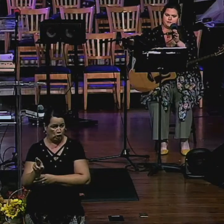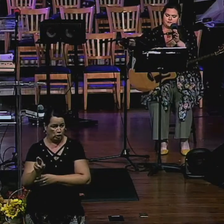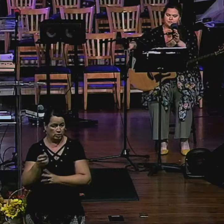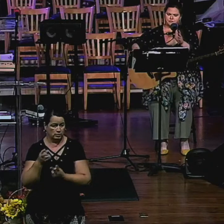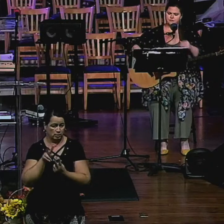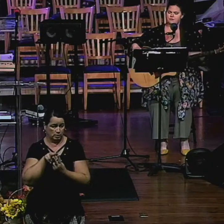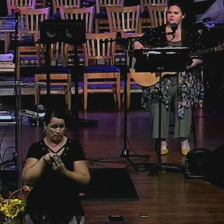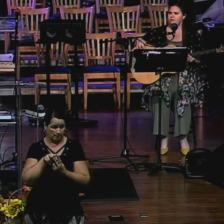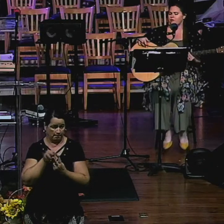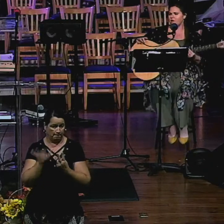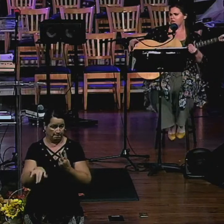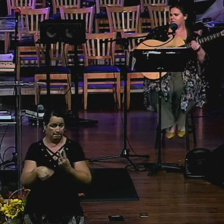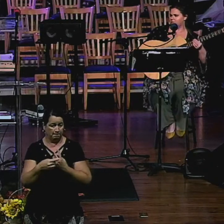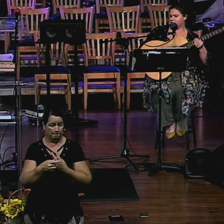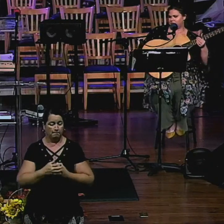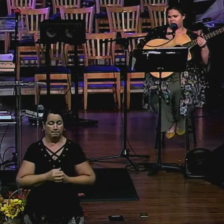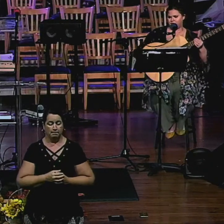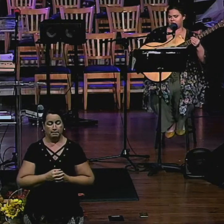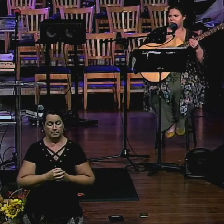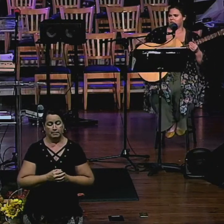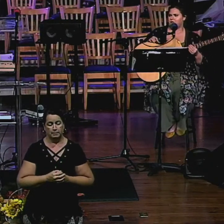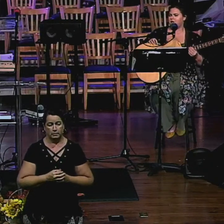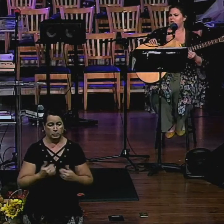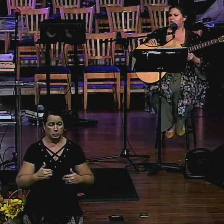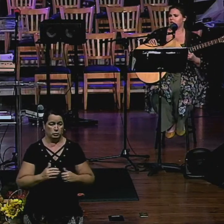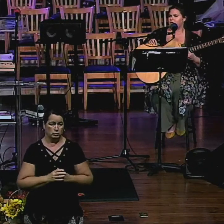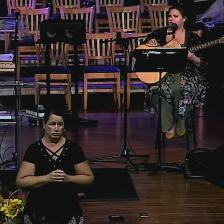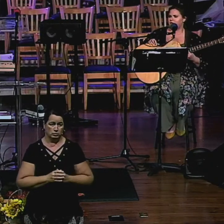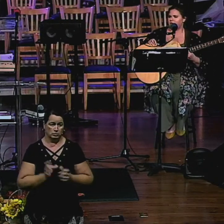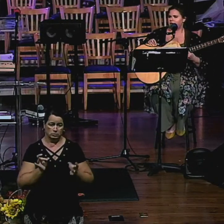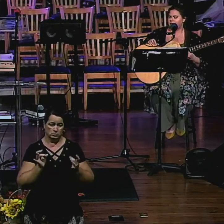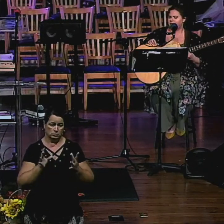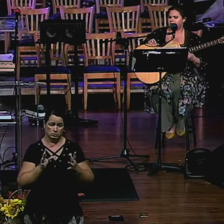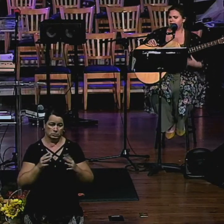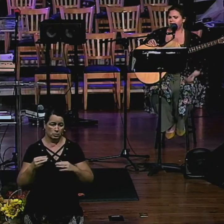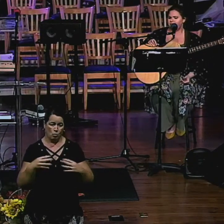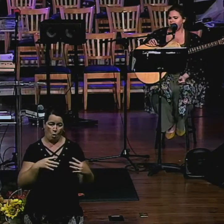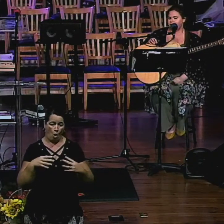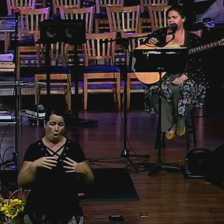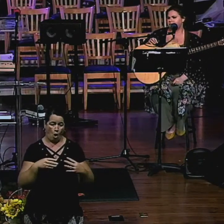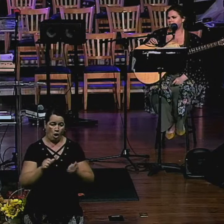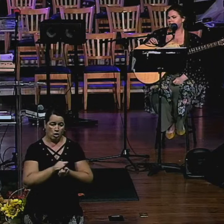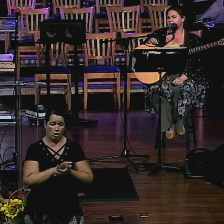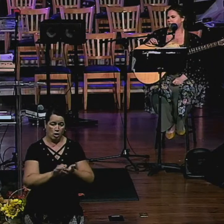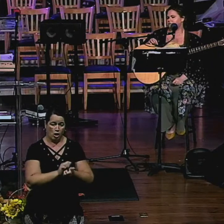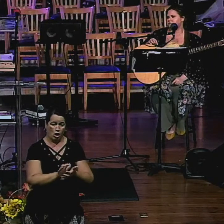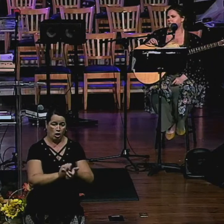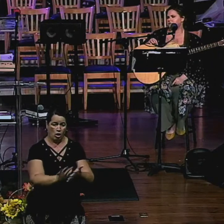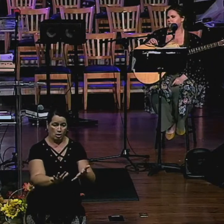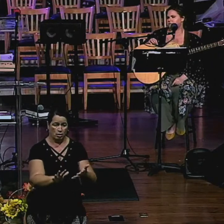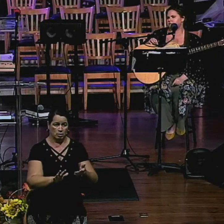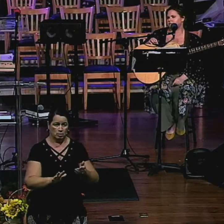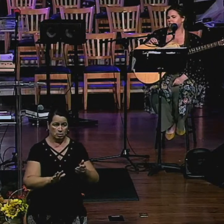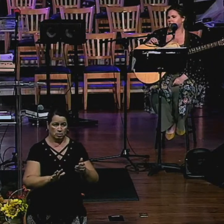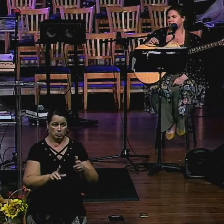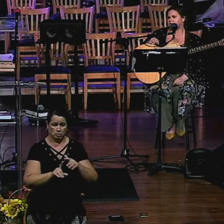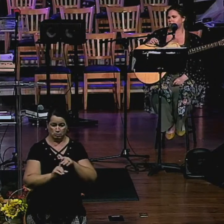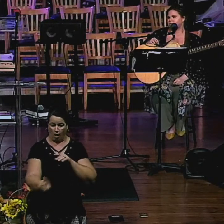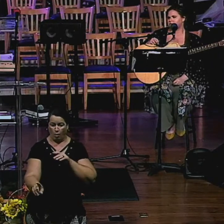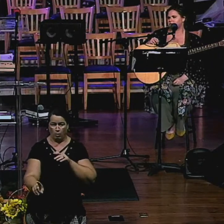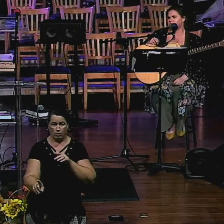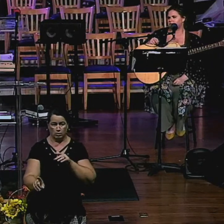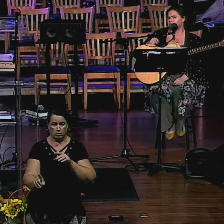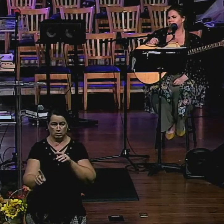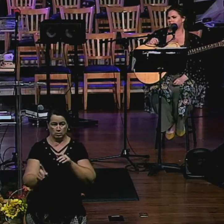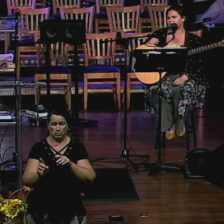know, there's so many areas that are worn, torn, and people groups within countries that are fleeing that country to a neighboring country. So last week